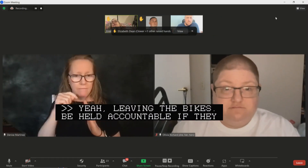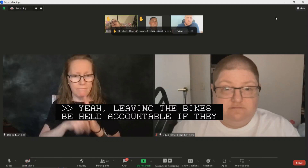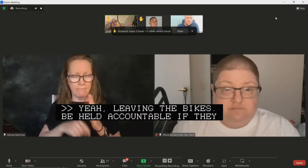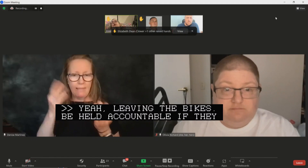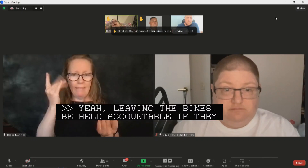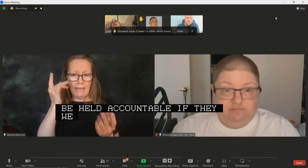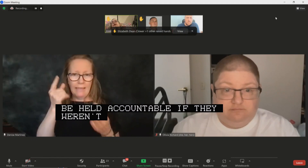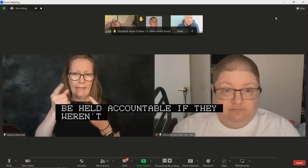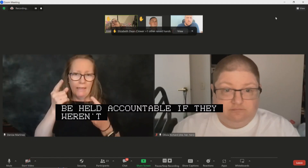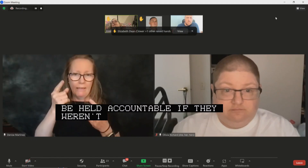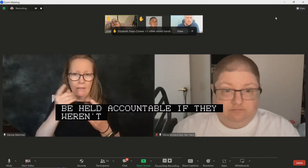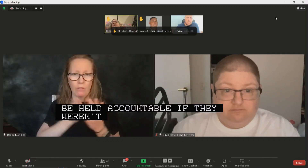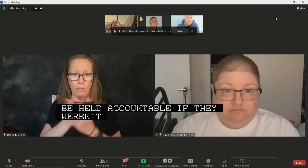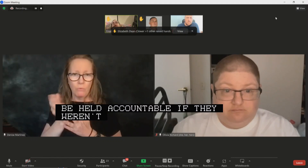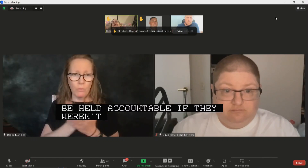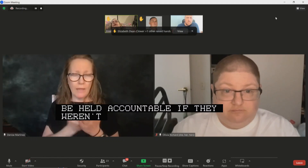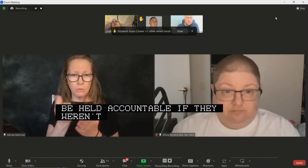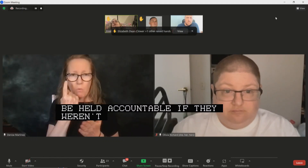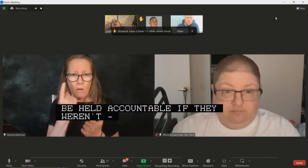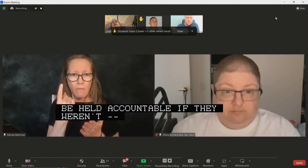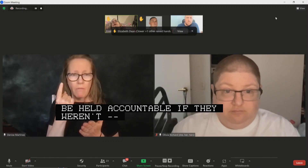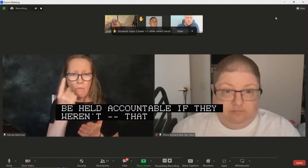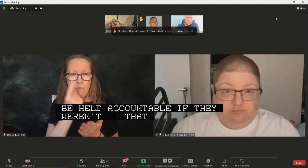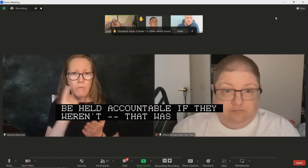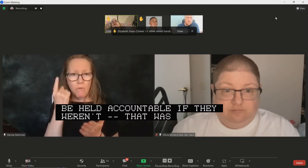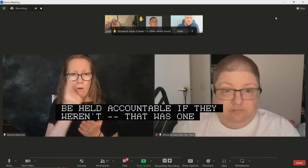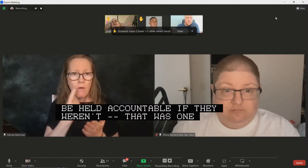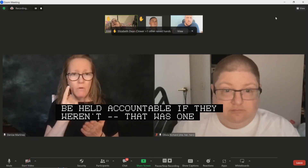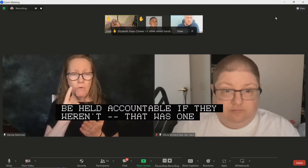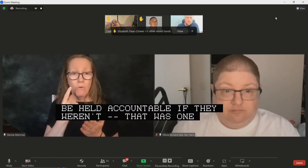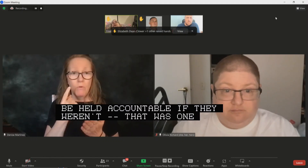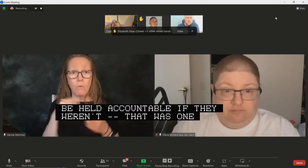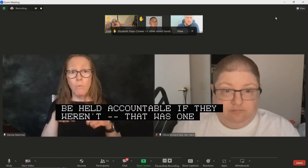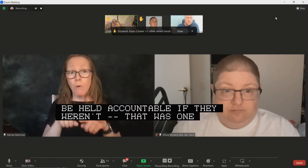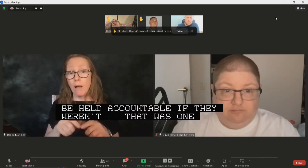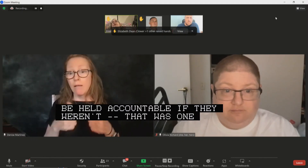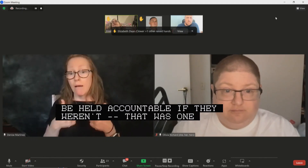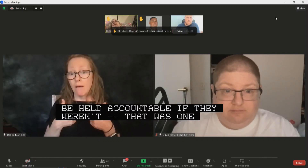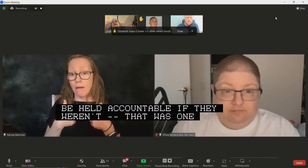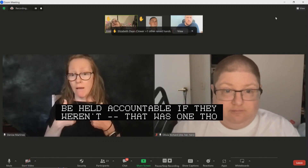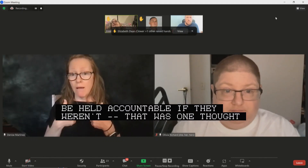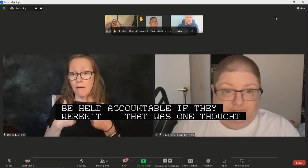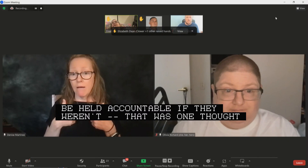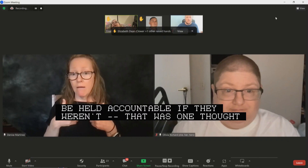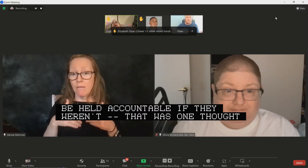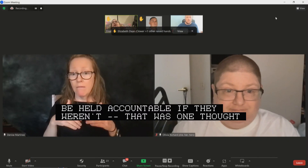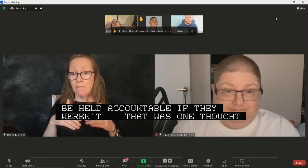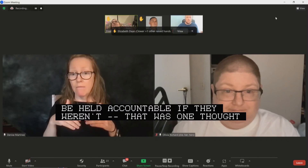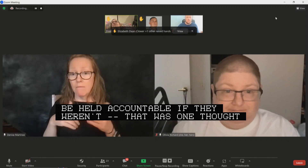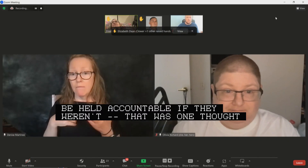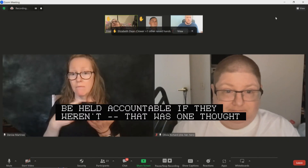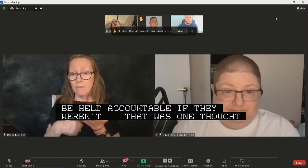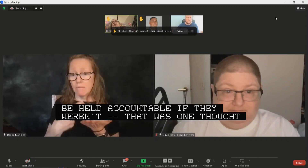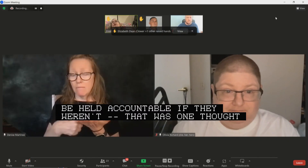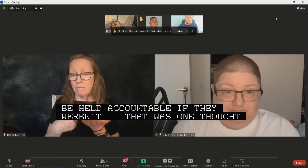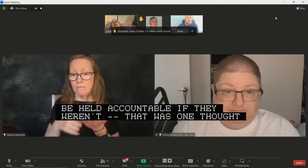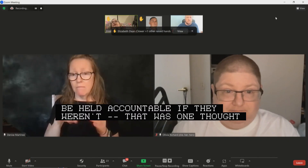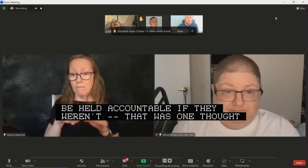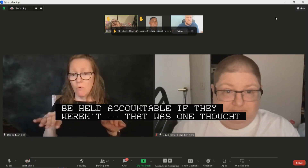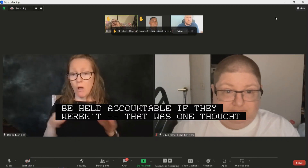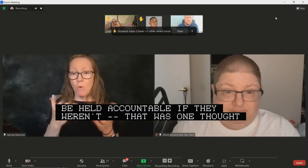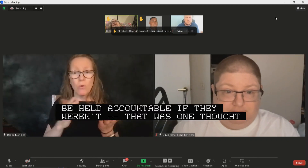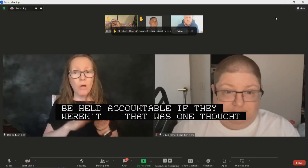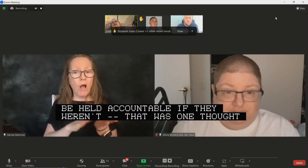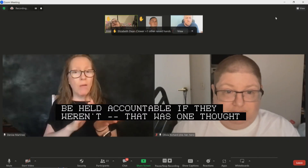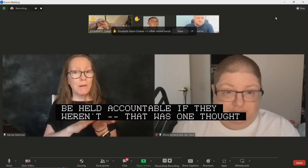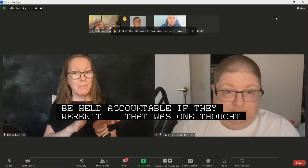thought. But while I have the flyer, and I only wanted to compliment how well